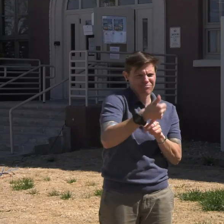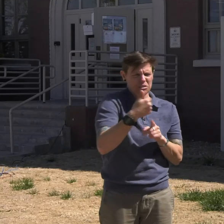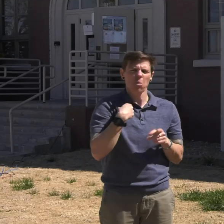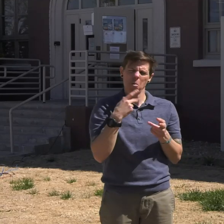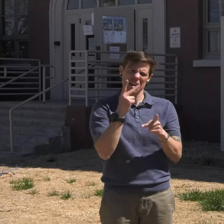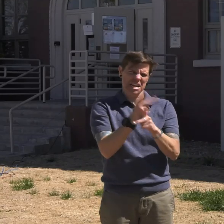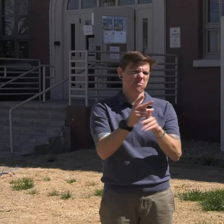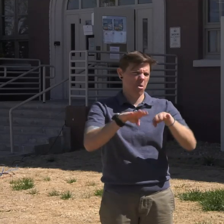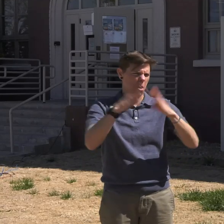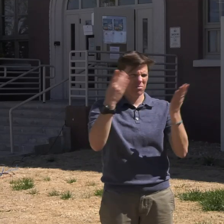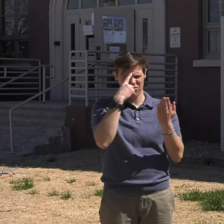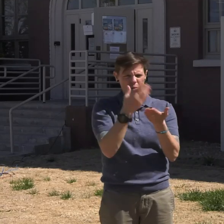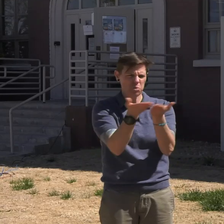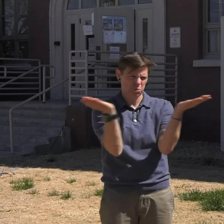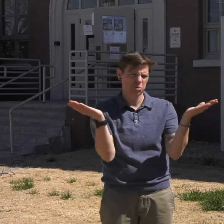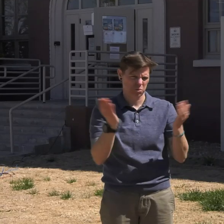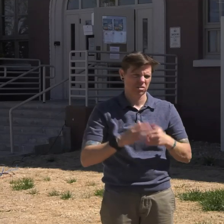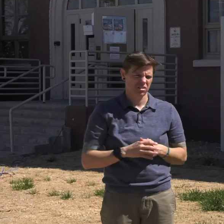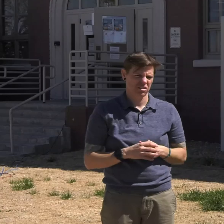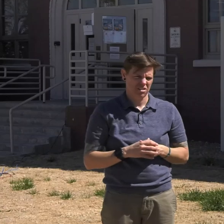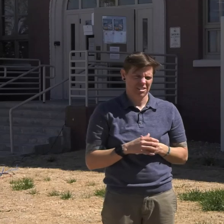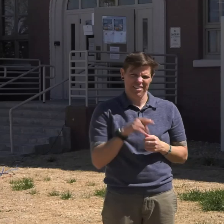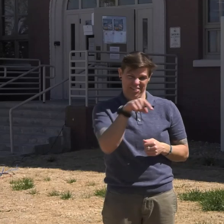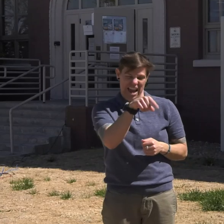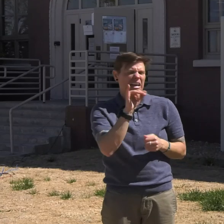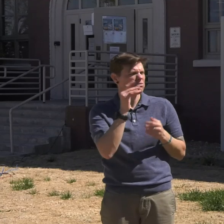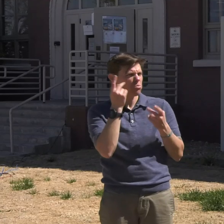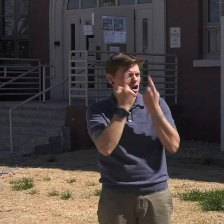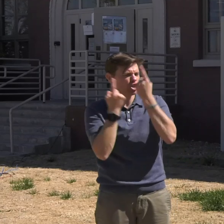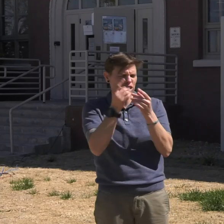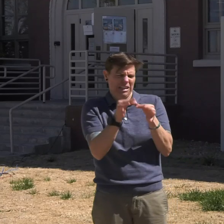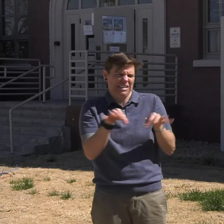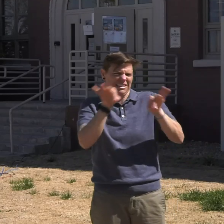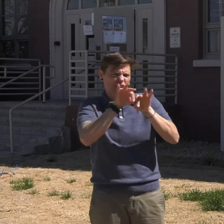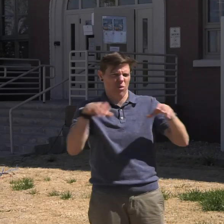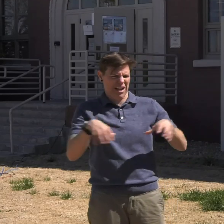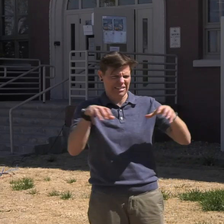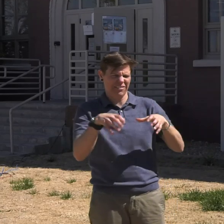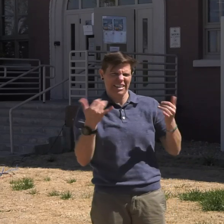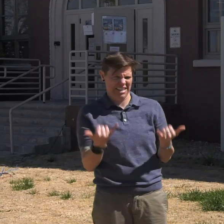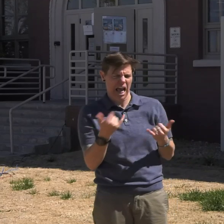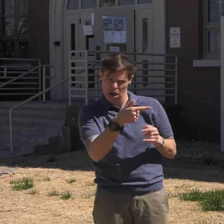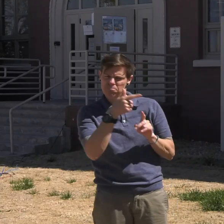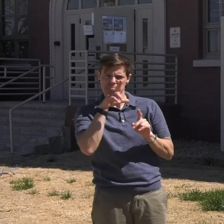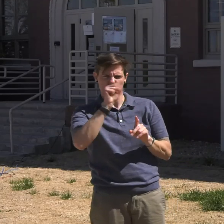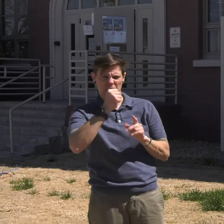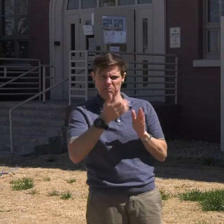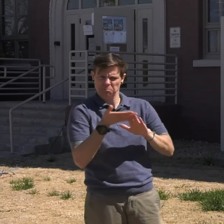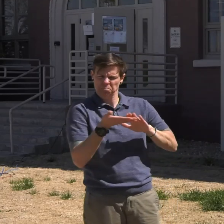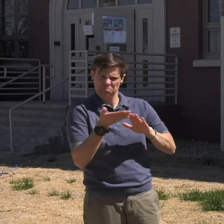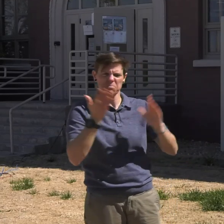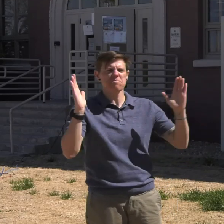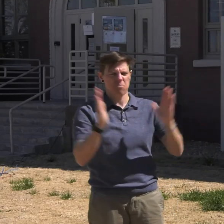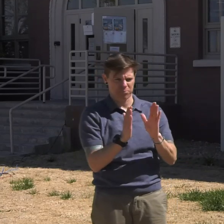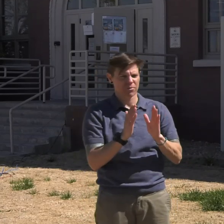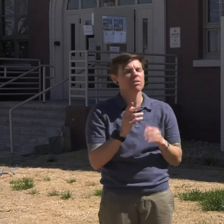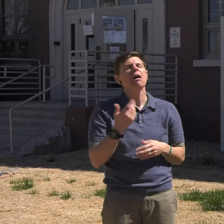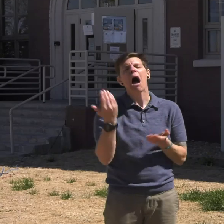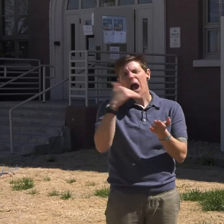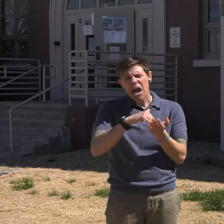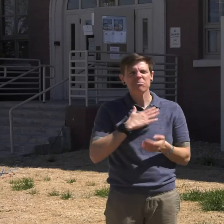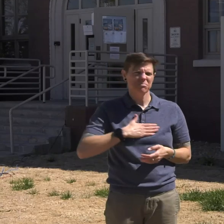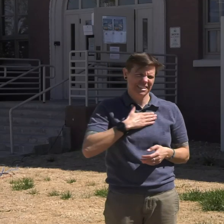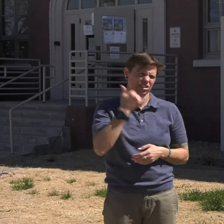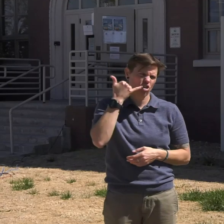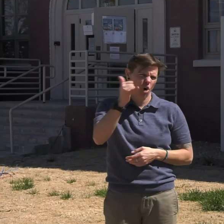under essential activities. Right now, we need some public transit running. So look to 311 or ABQ Ride